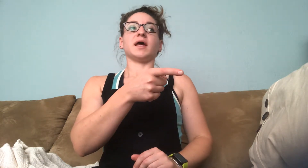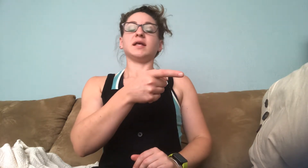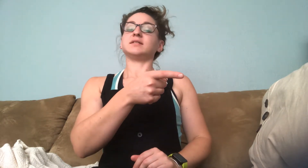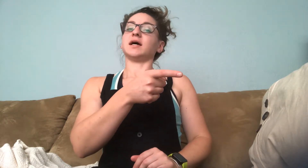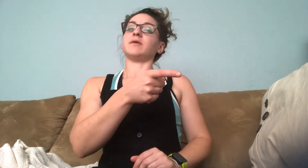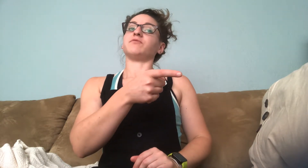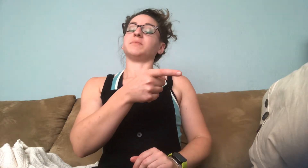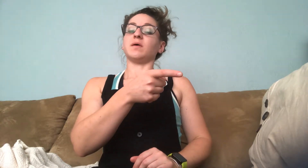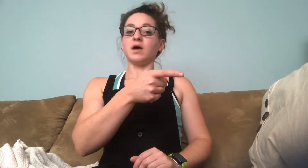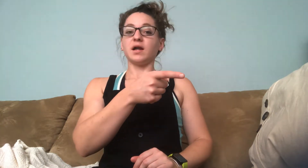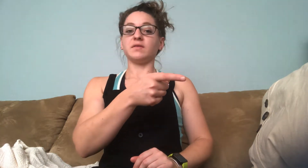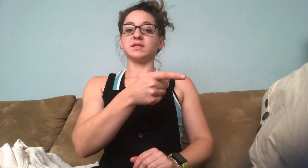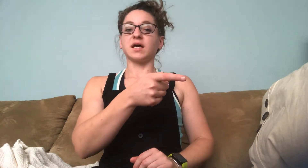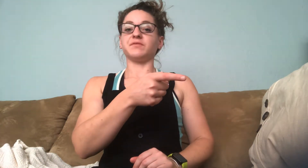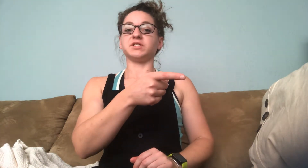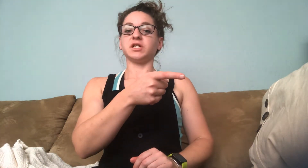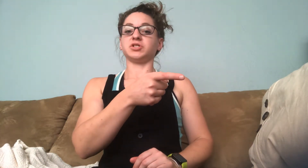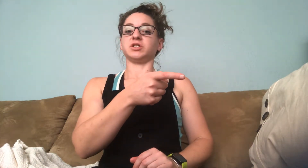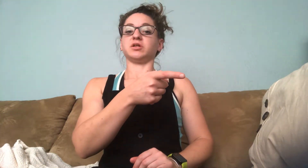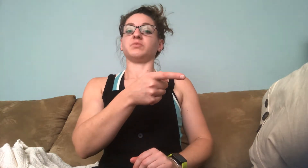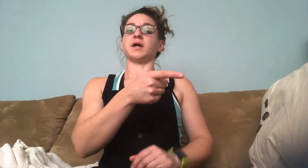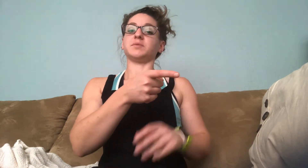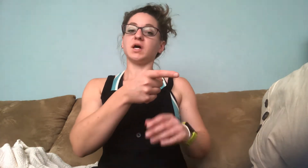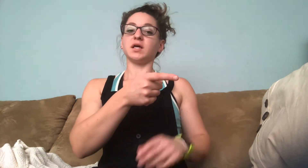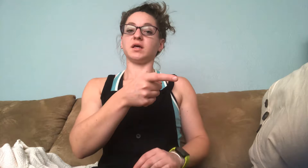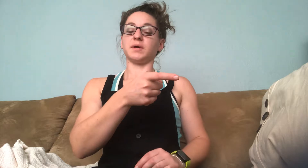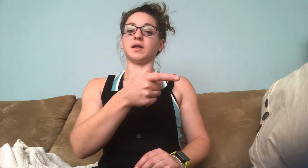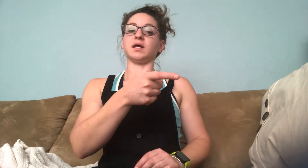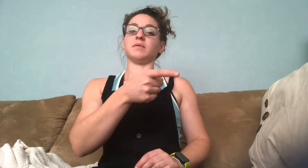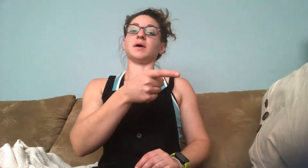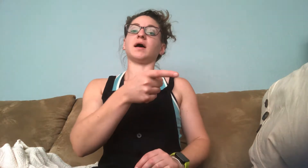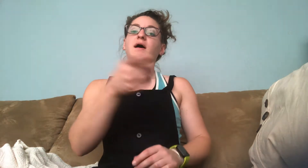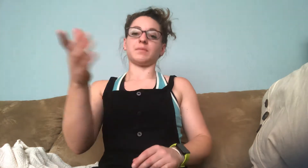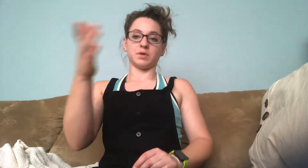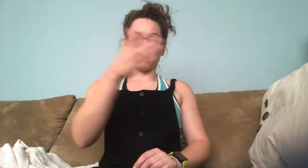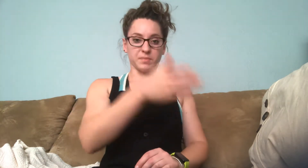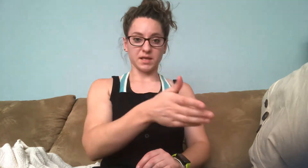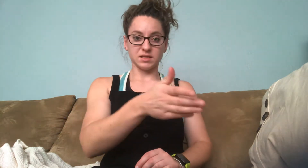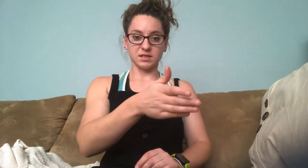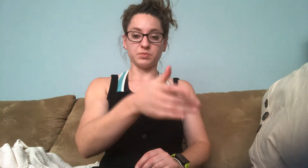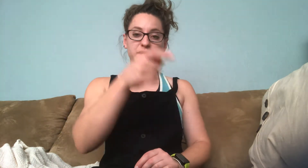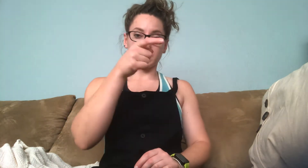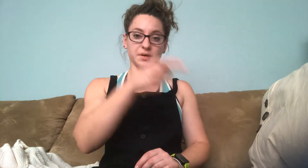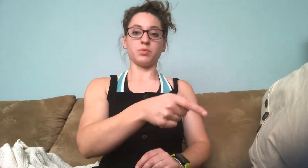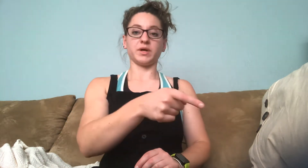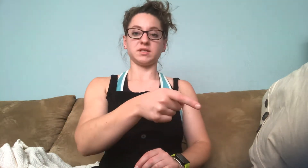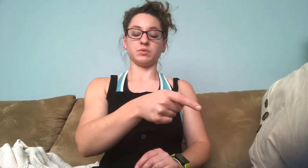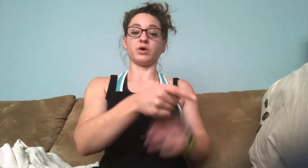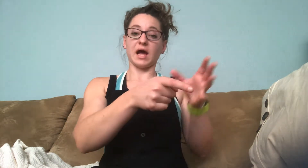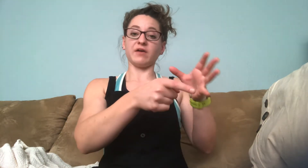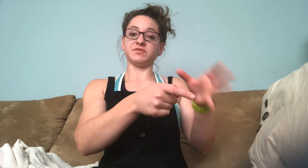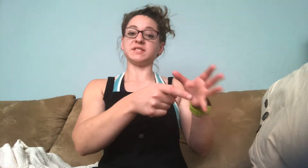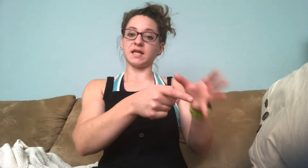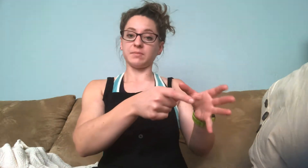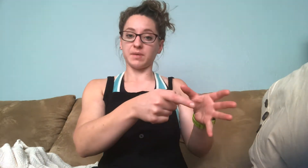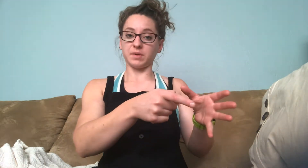So anytime from now on in this conversation, when I'm talking about him, I'm going to go back to this point, and I'm going to point to where I've set him